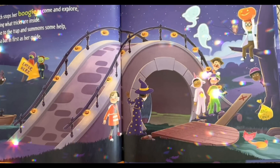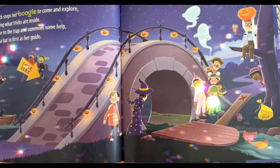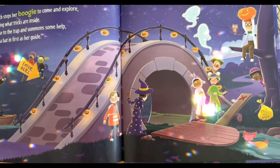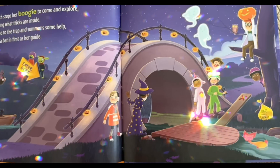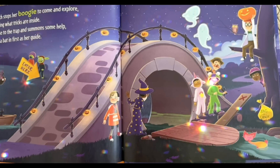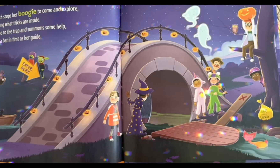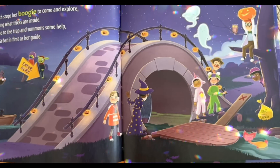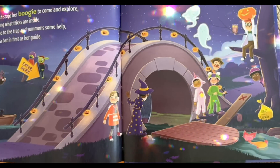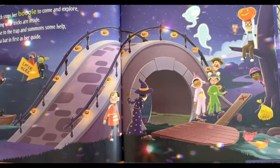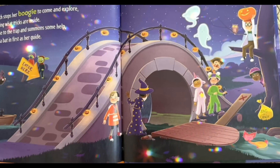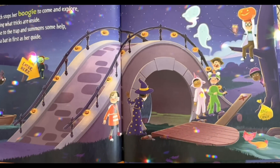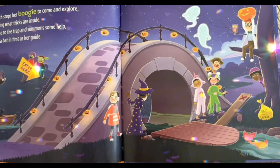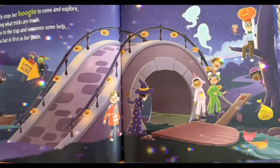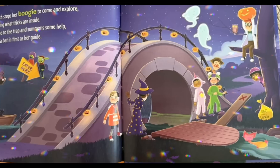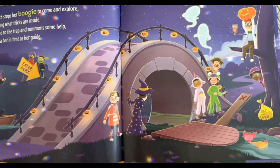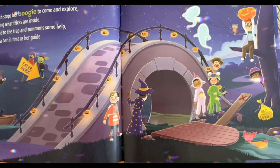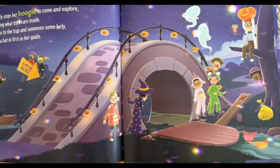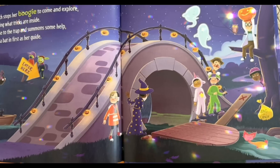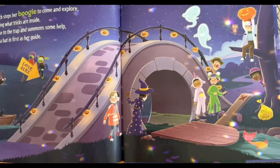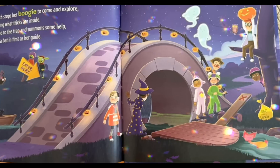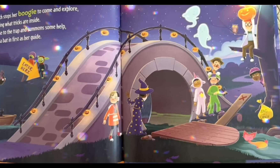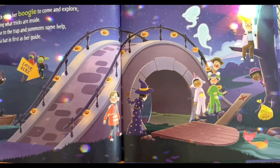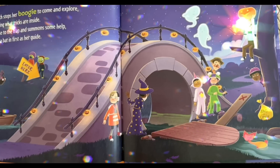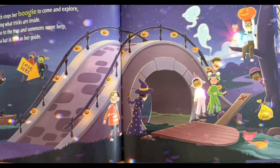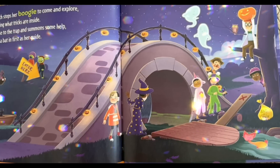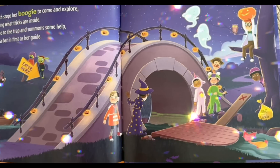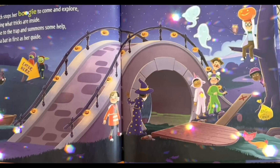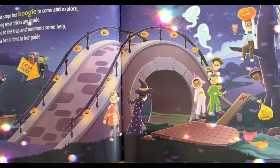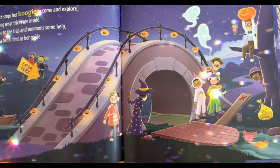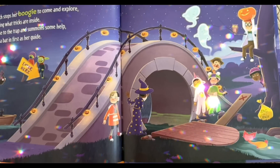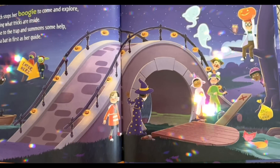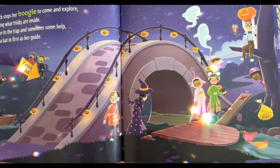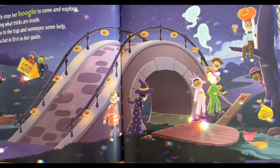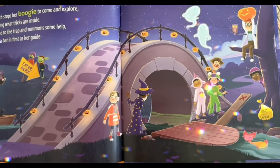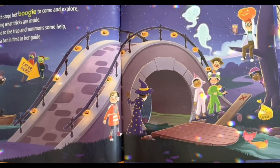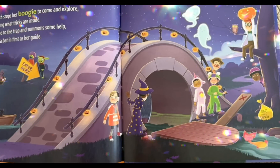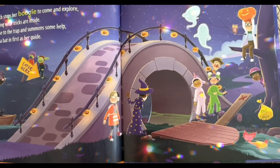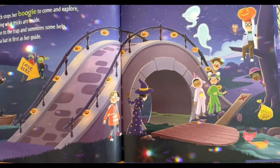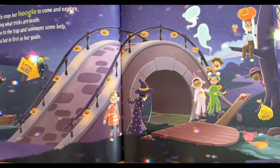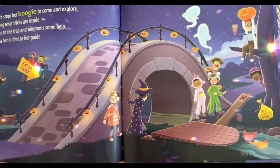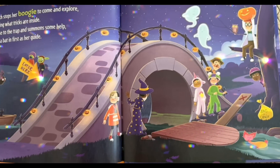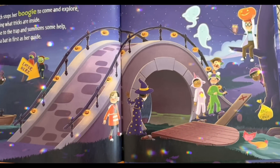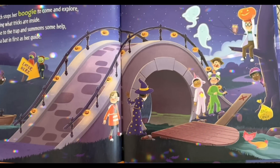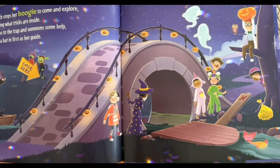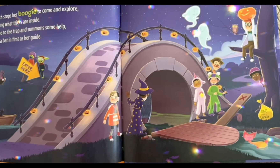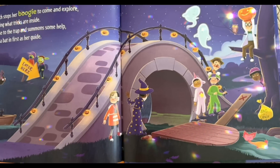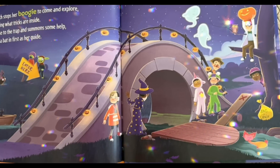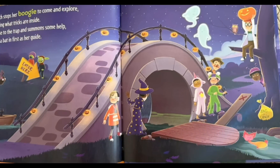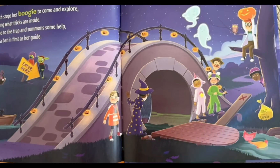and summons some help, sending a bat in first as her guide. Enter here.